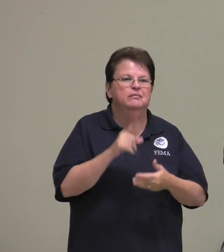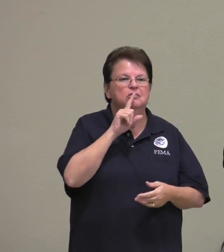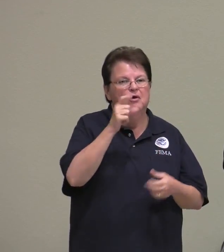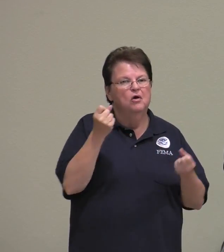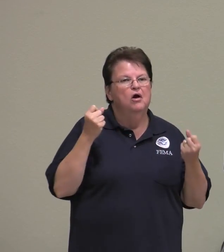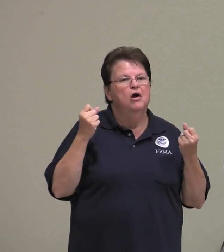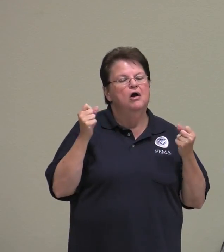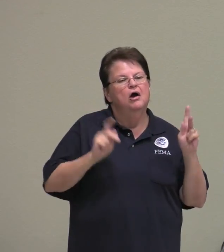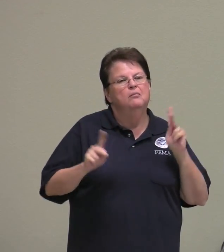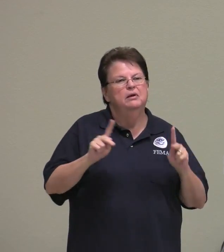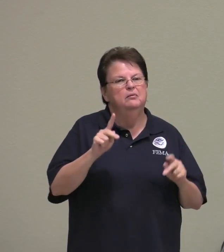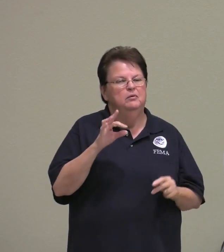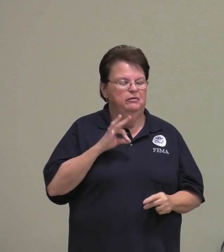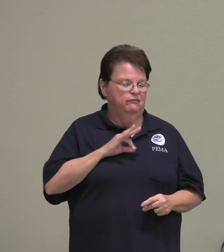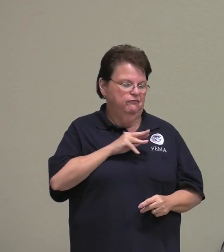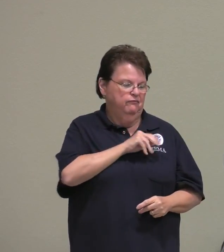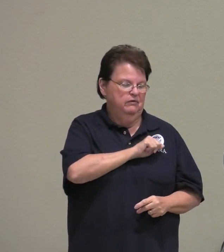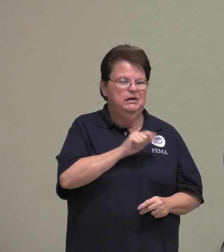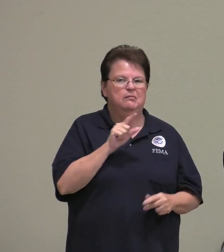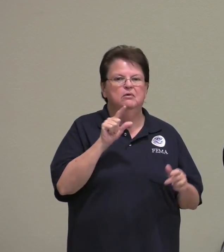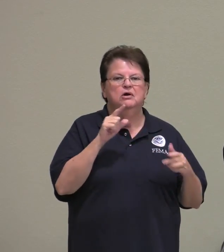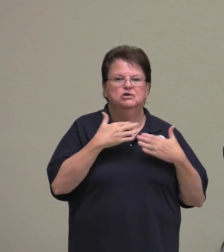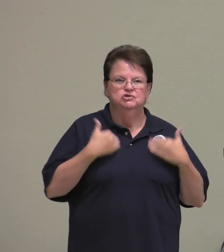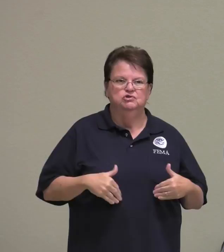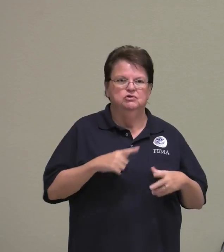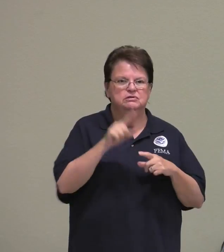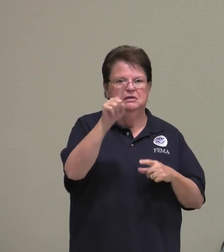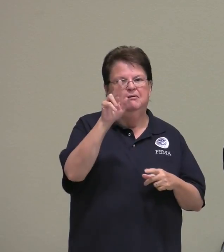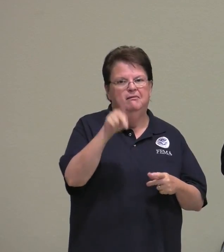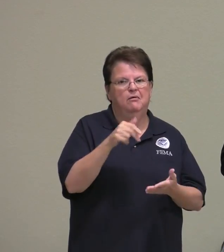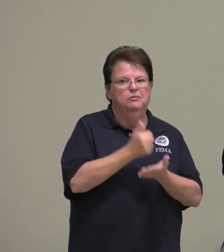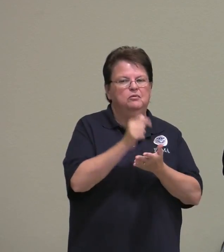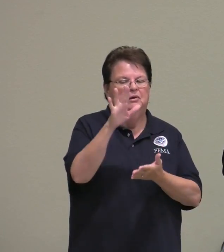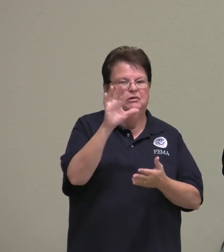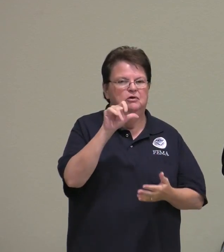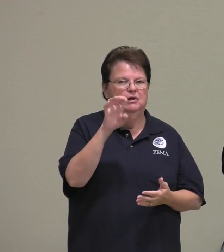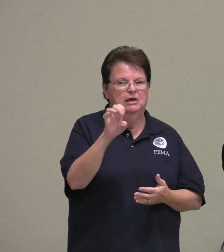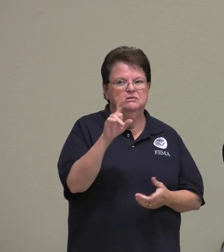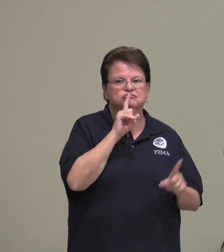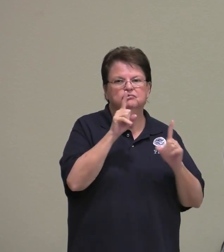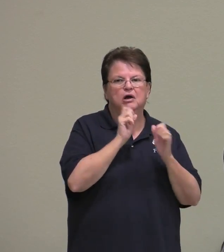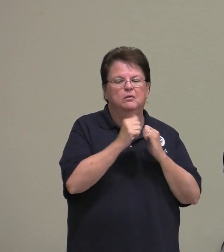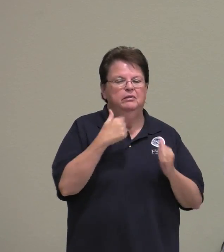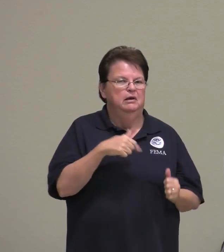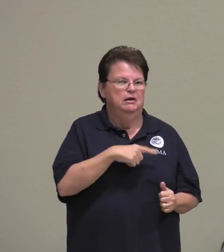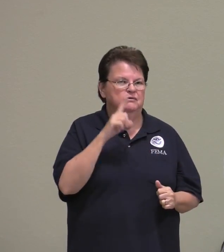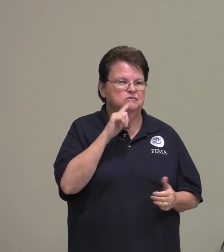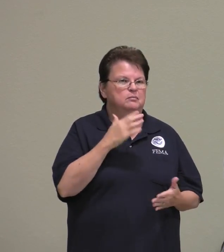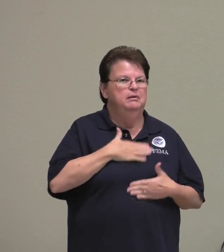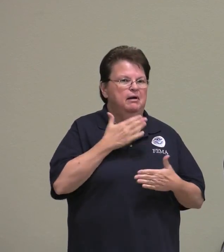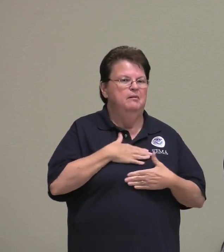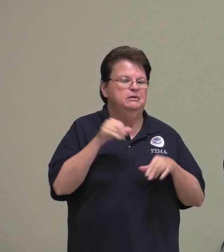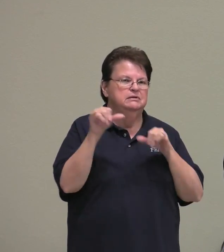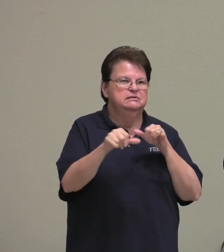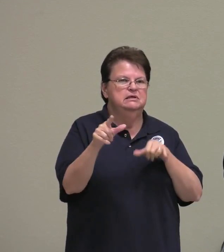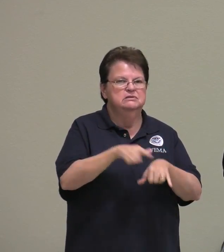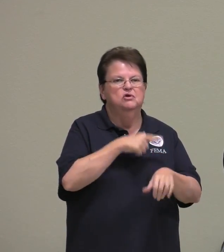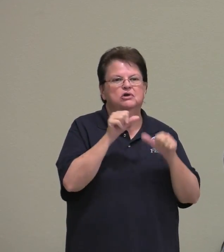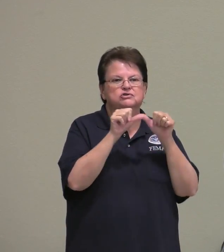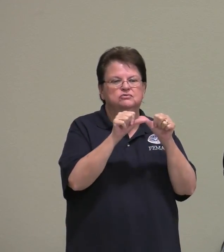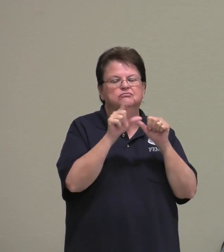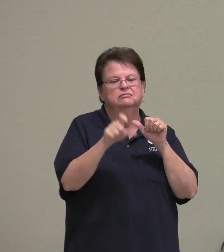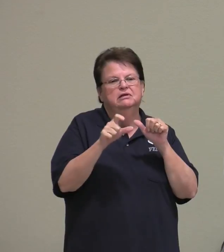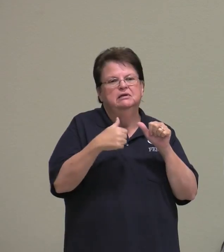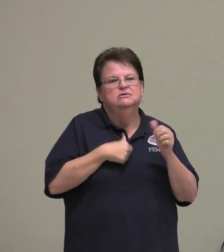people with FEMA shirts in the back. They can update your case. Feel free to talk to any one of us. We'll be more than happy to stay here as late as you need us to